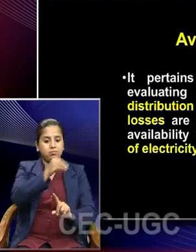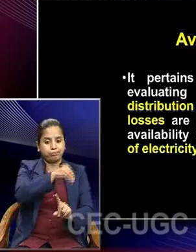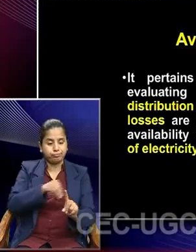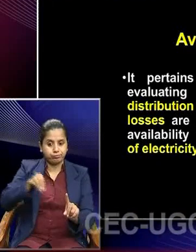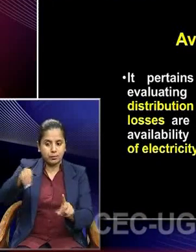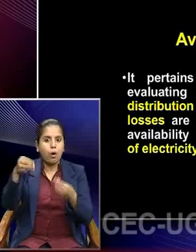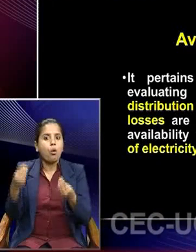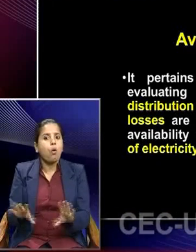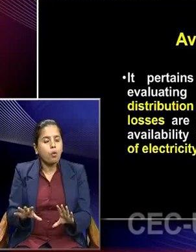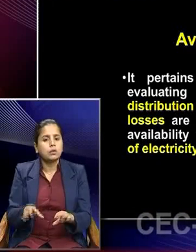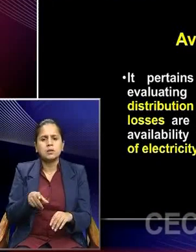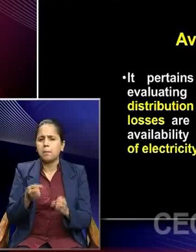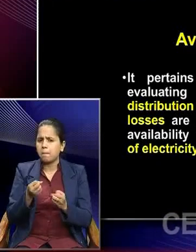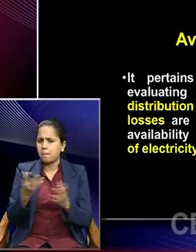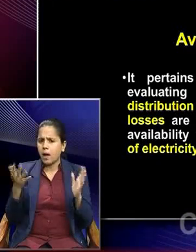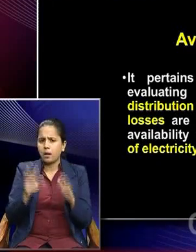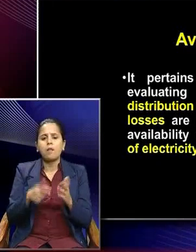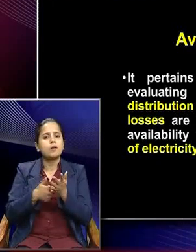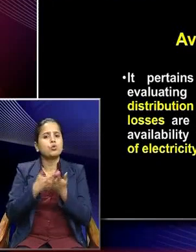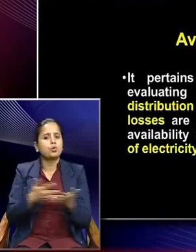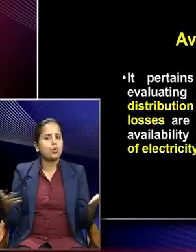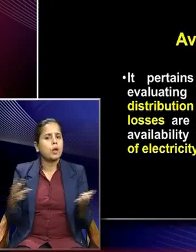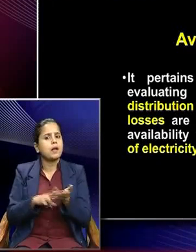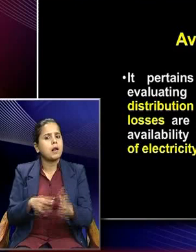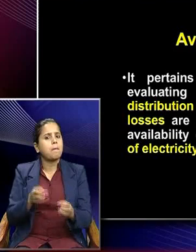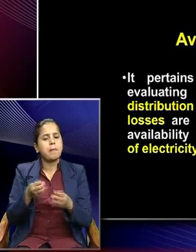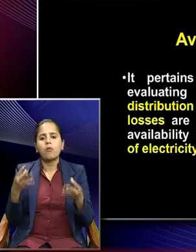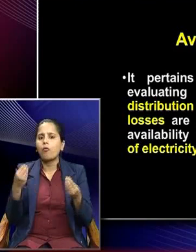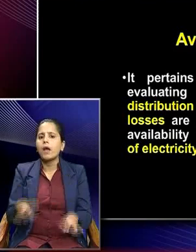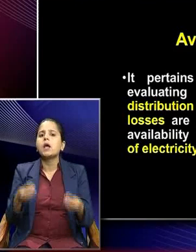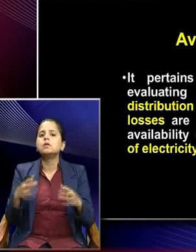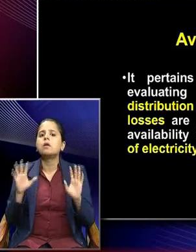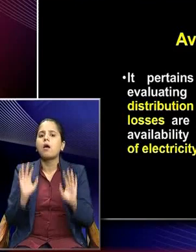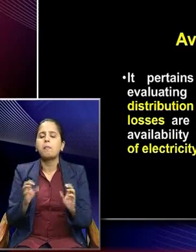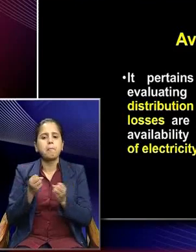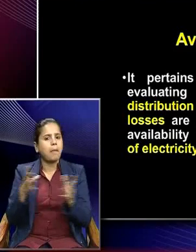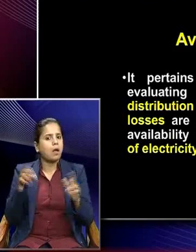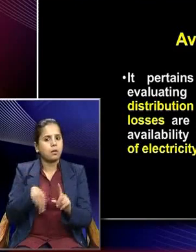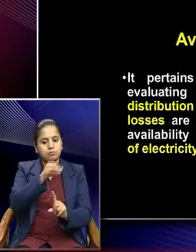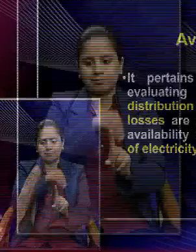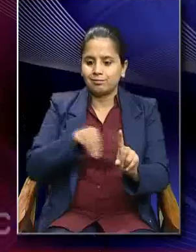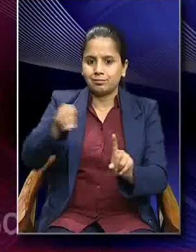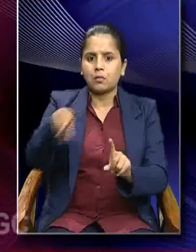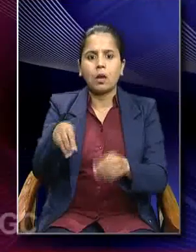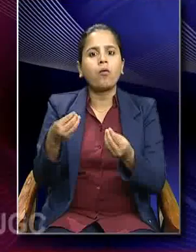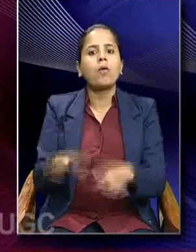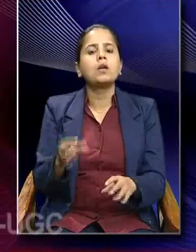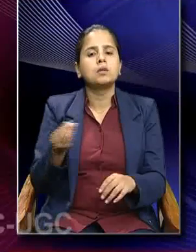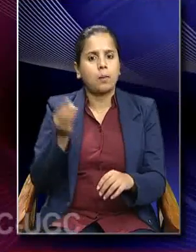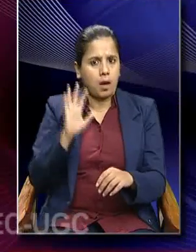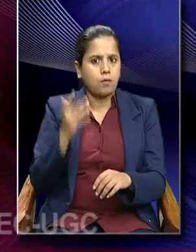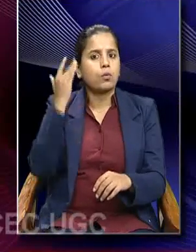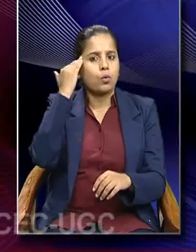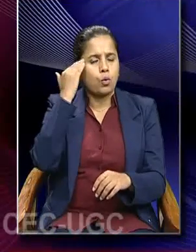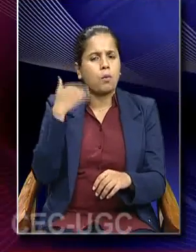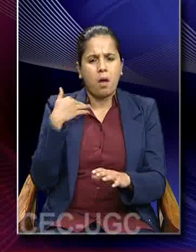lot of energy wasted and there are losses related to transmission. We know we have been following the